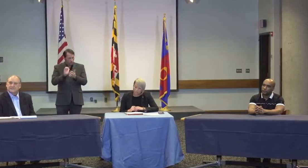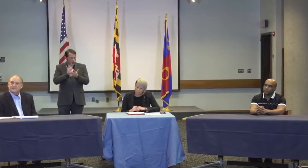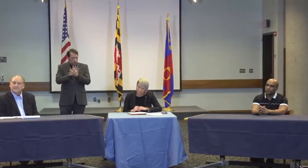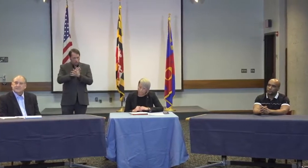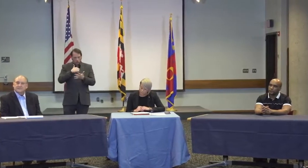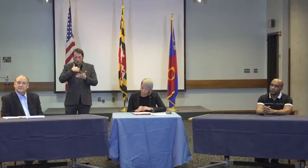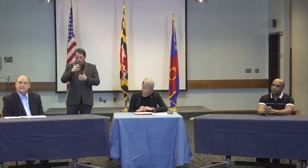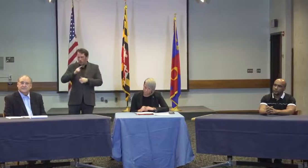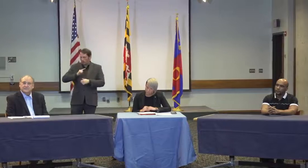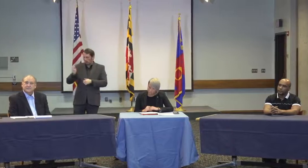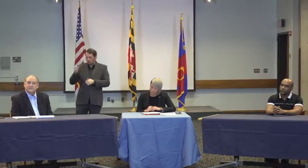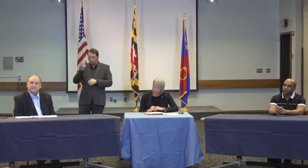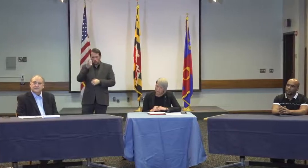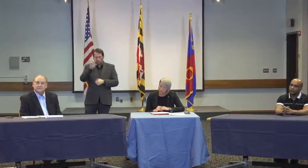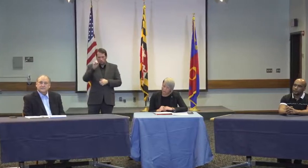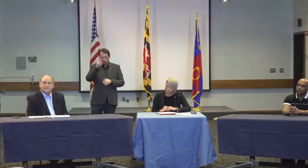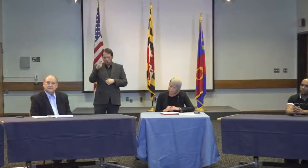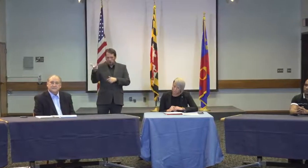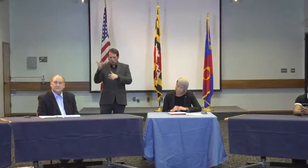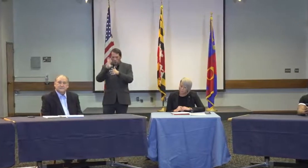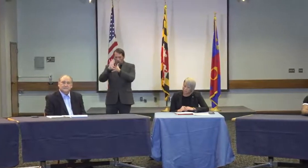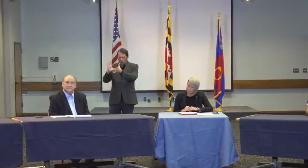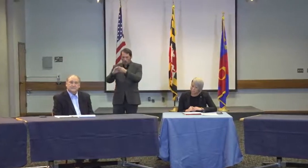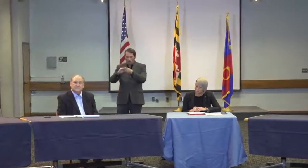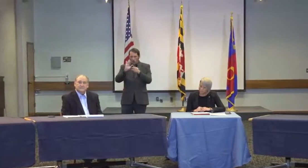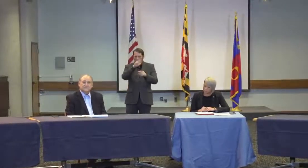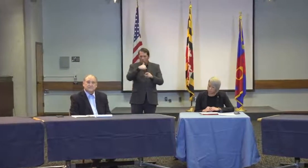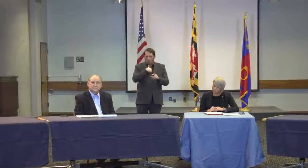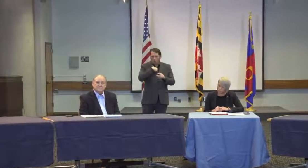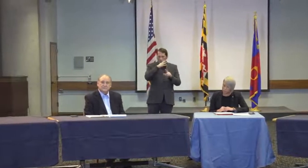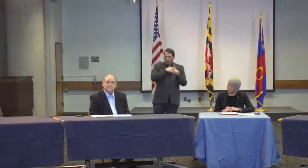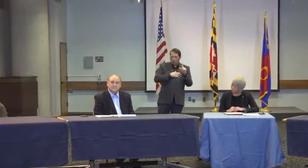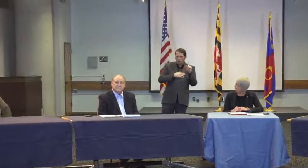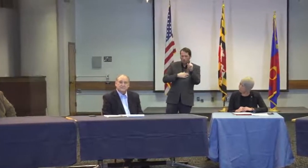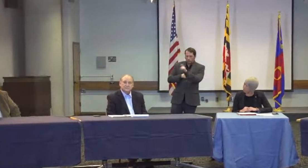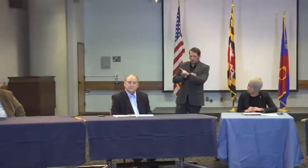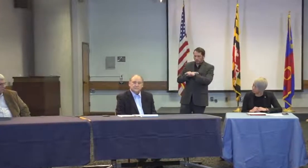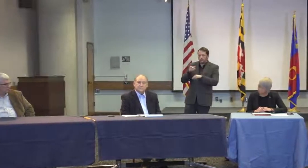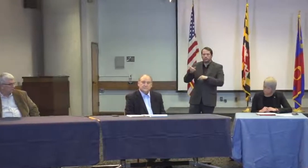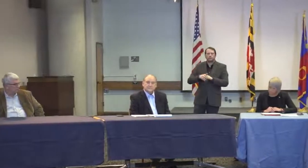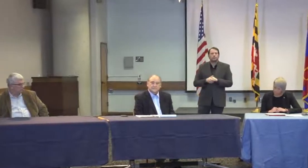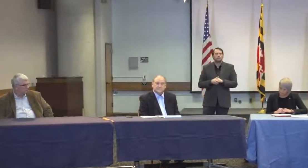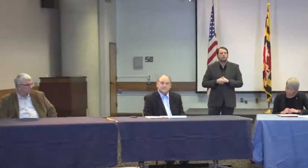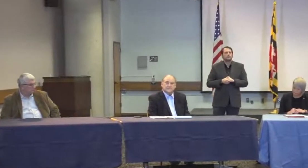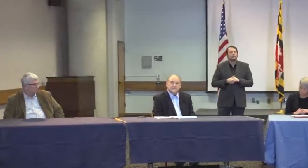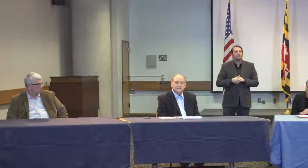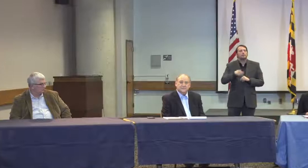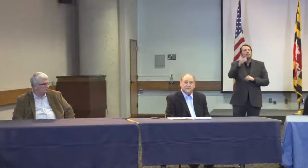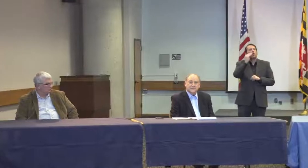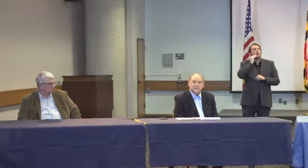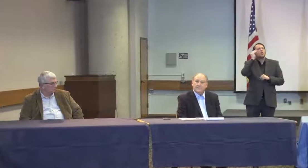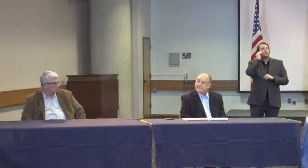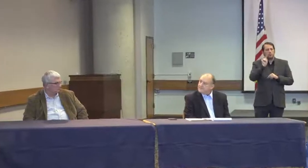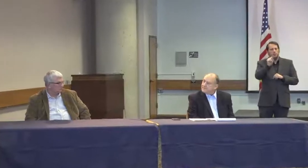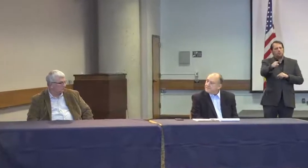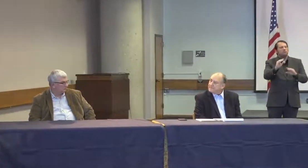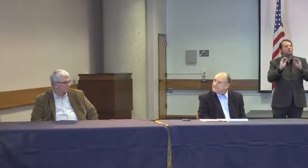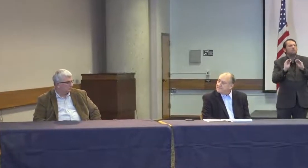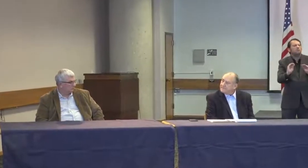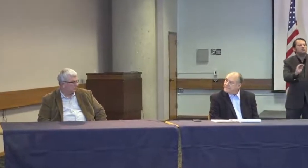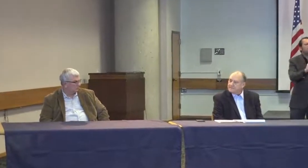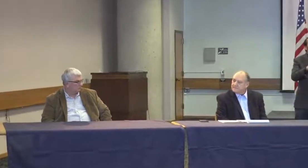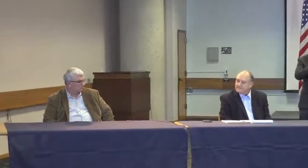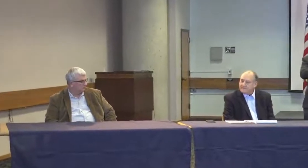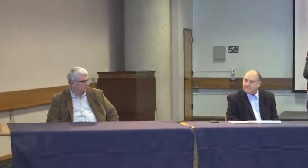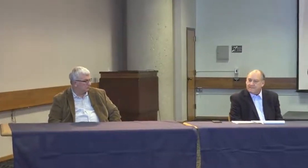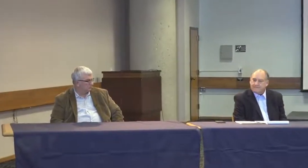I'm going to ask you, how is at-home instruction going to work and when will it start? I am particularly